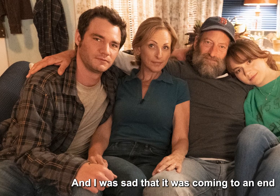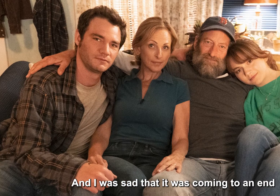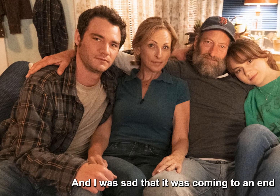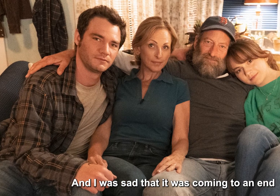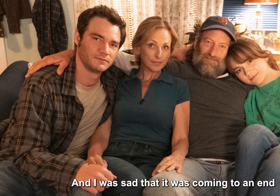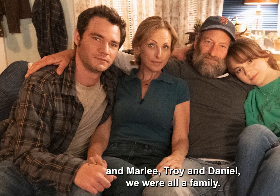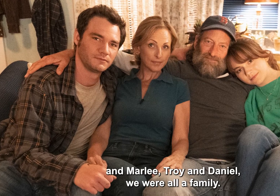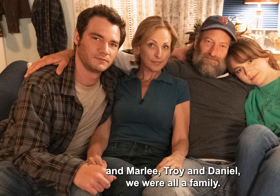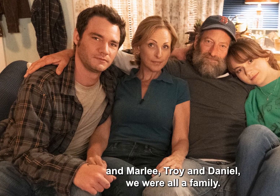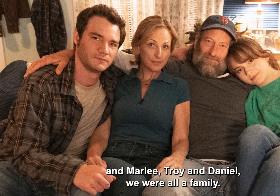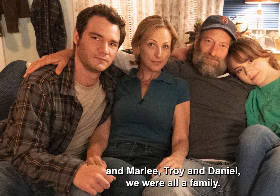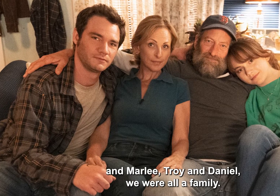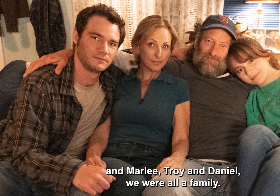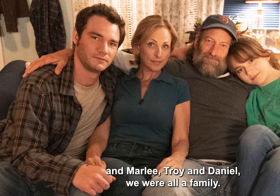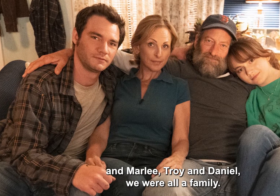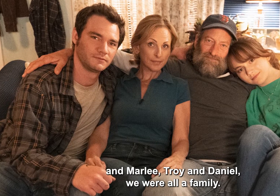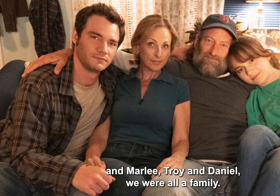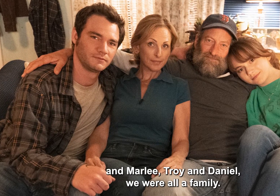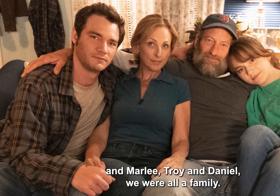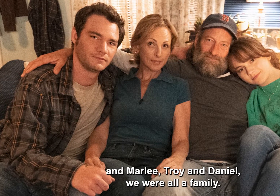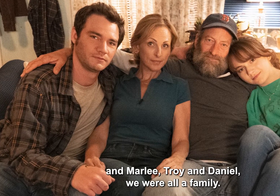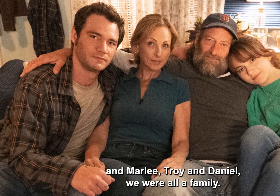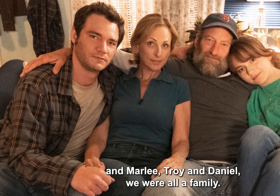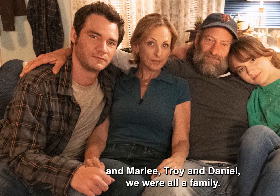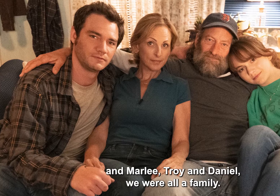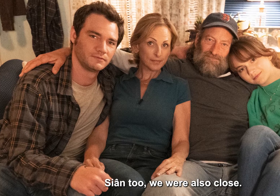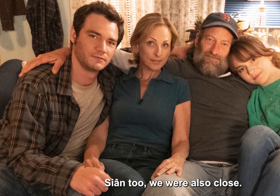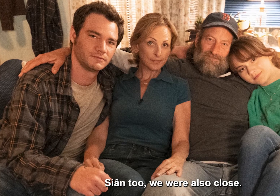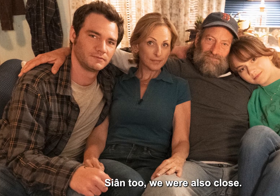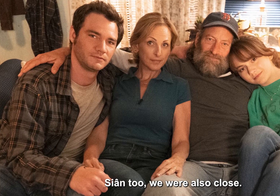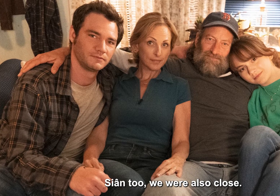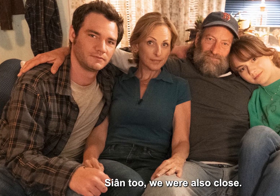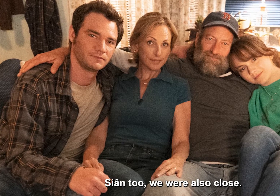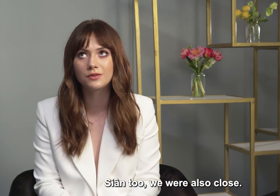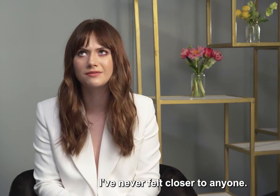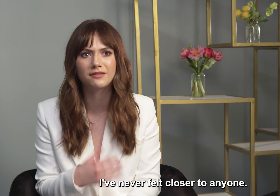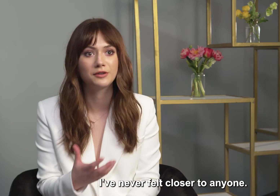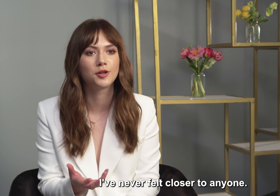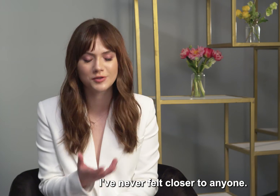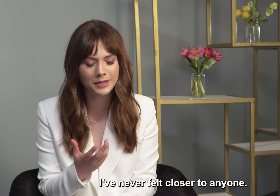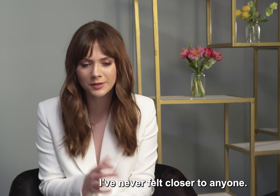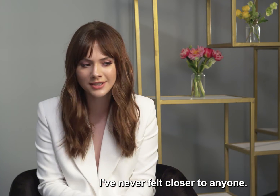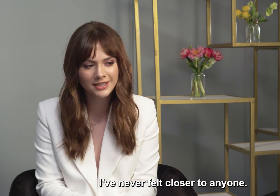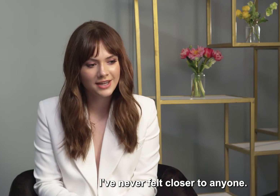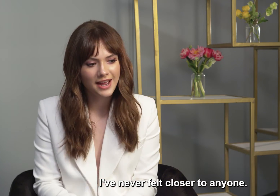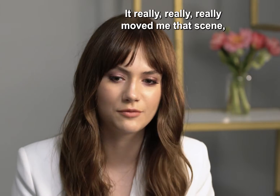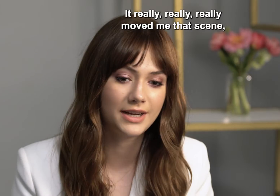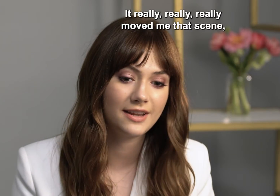to an end. And Marley, Troy and Daniel, and we were all a family. Sian, too. We were all so close. I've never felt closer to anyone. It really,